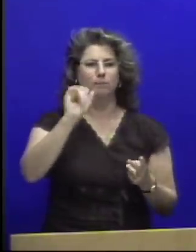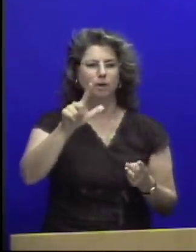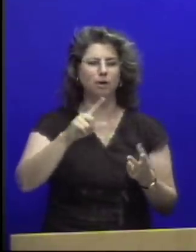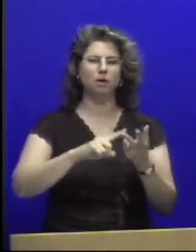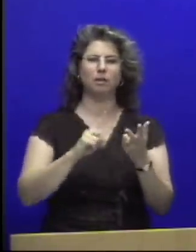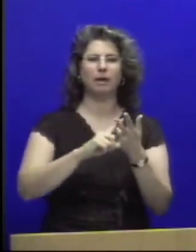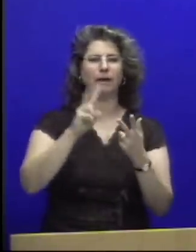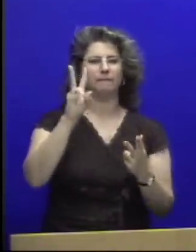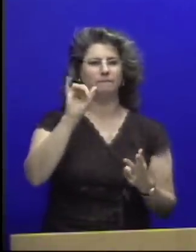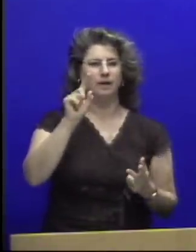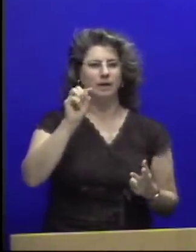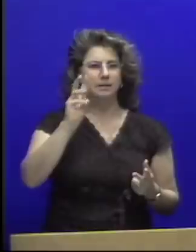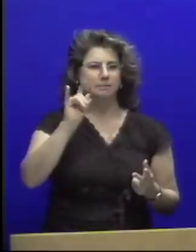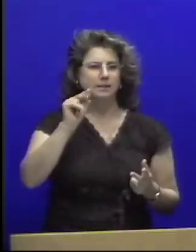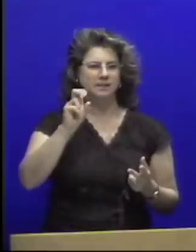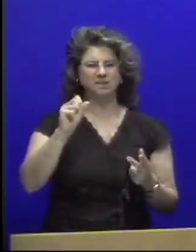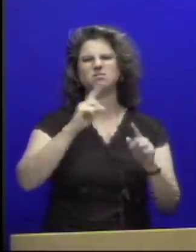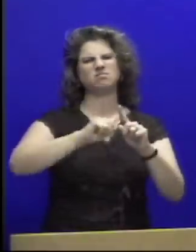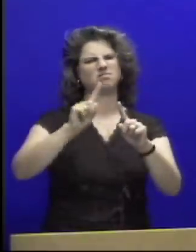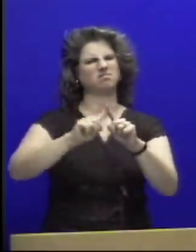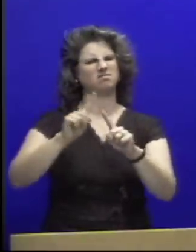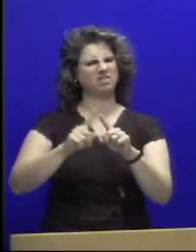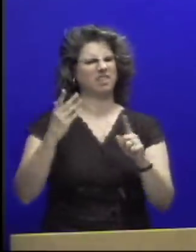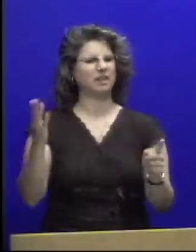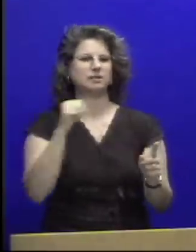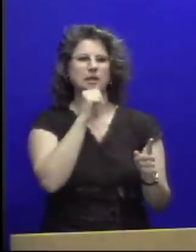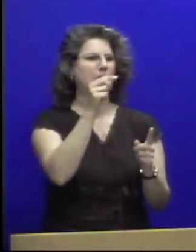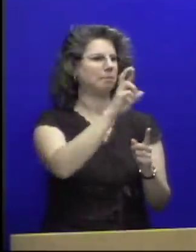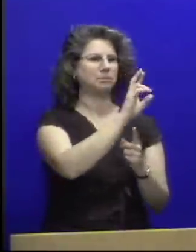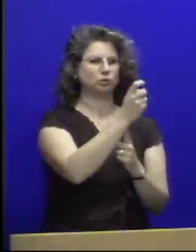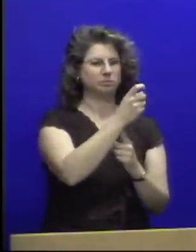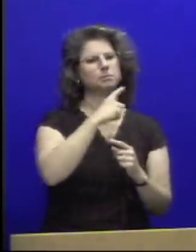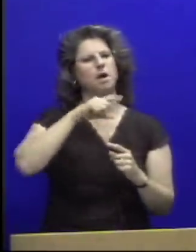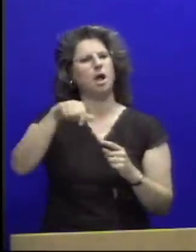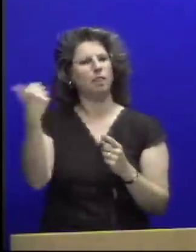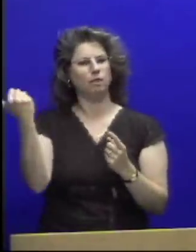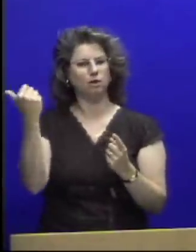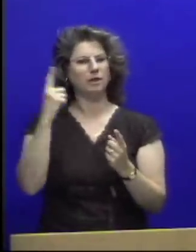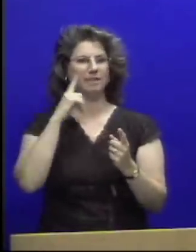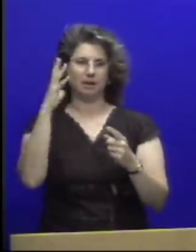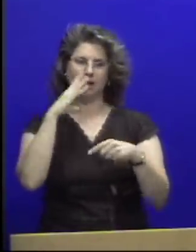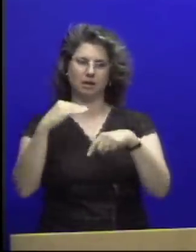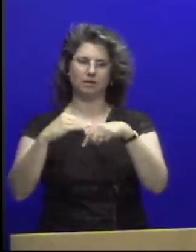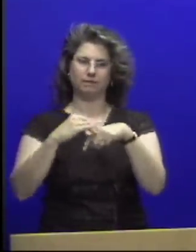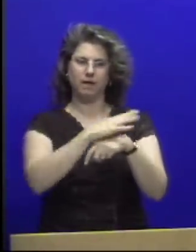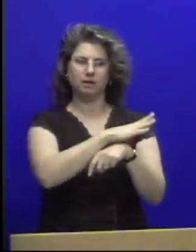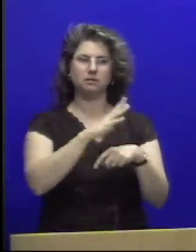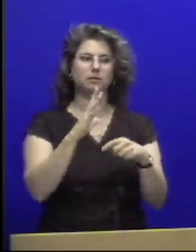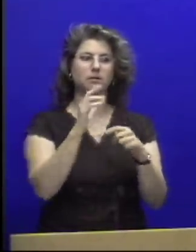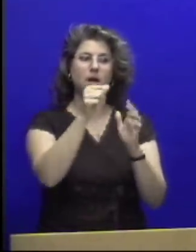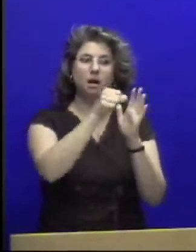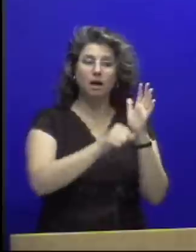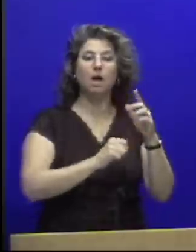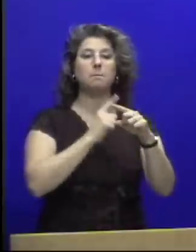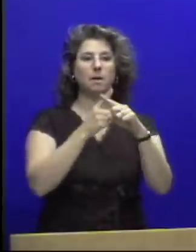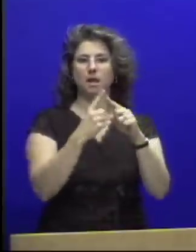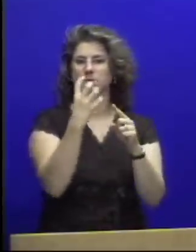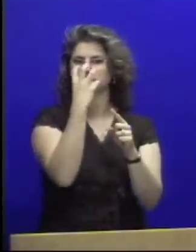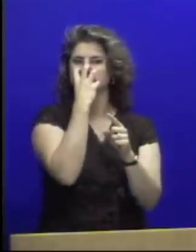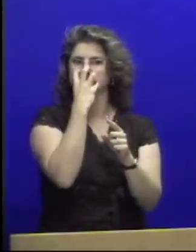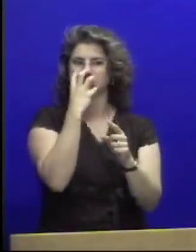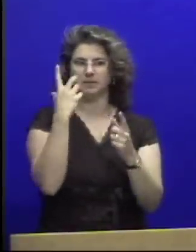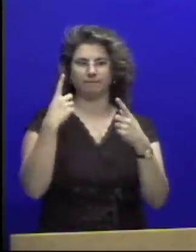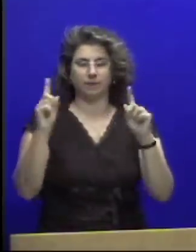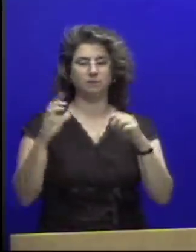vitamins, because they can affect the operation and the anesthesia. For example,